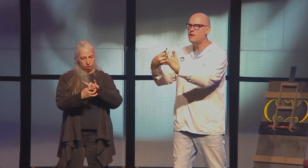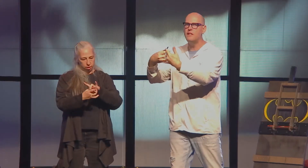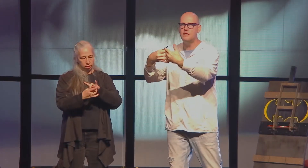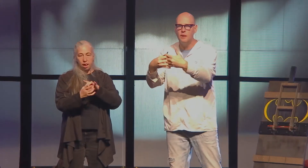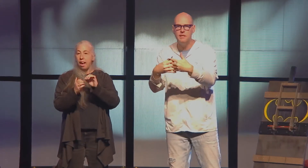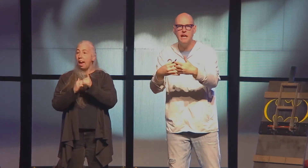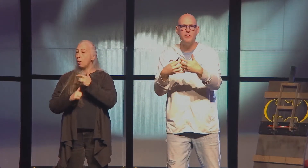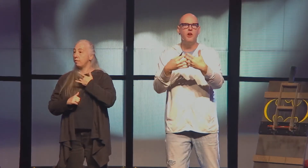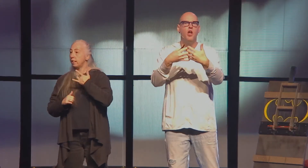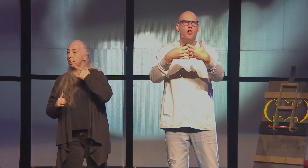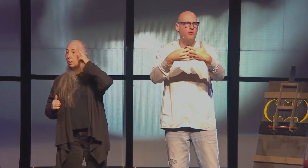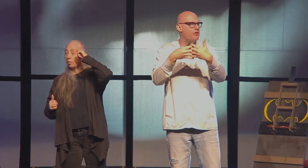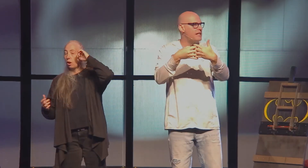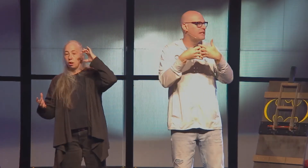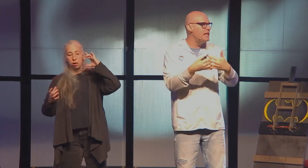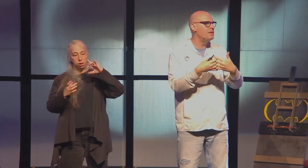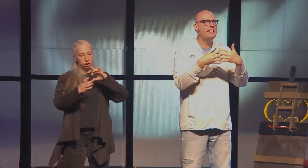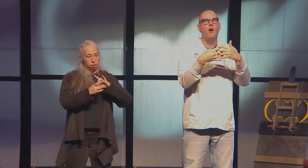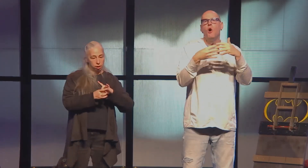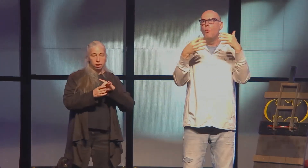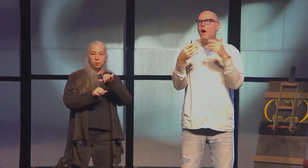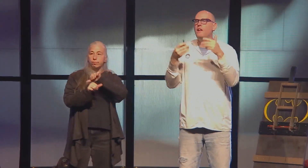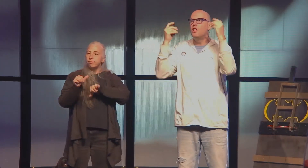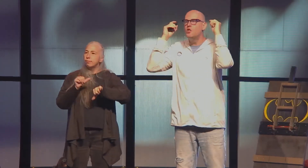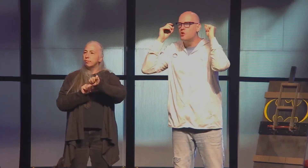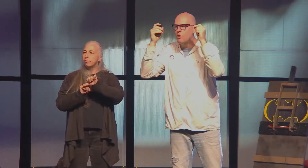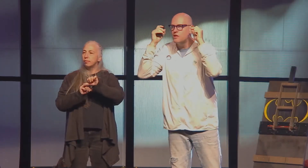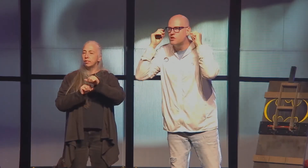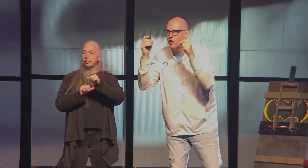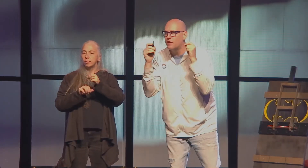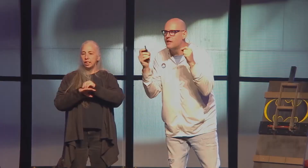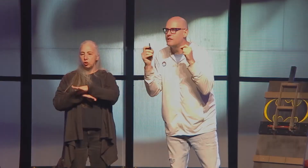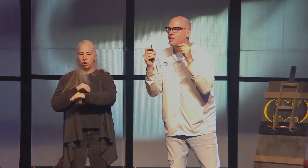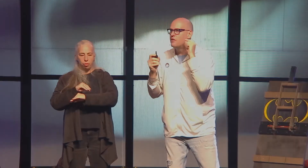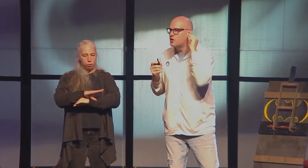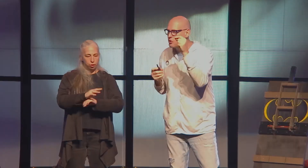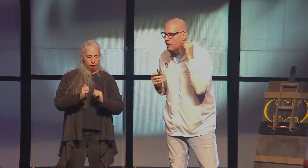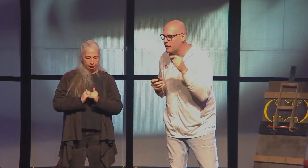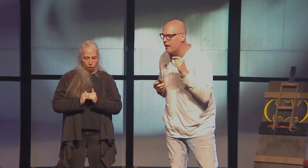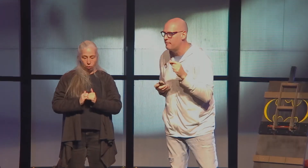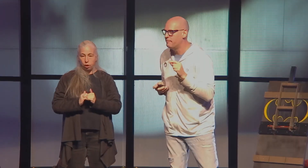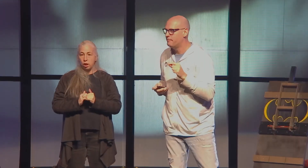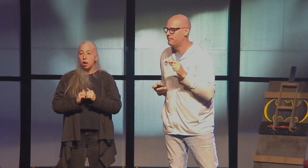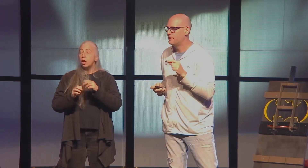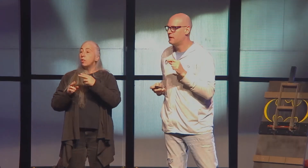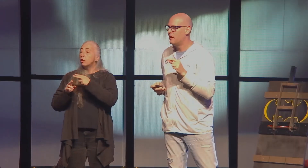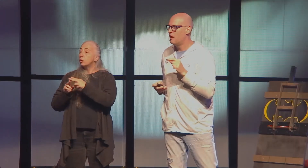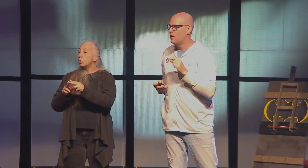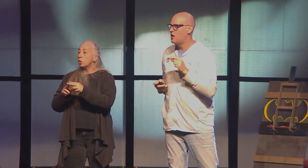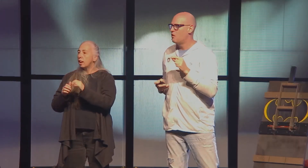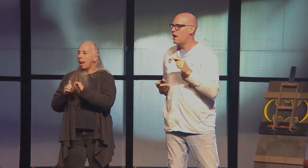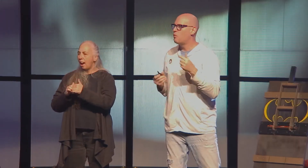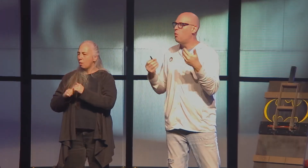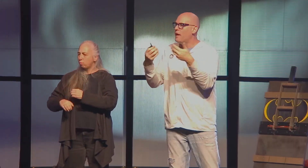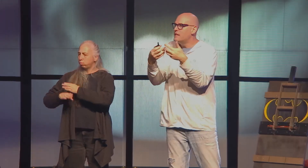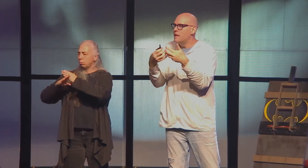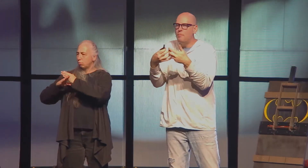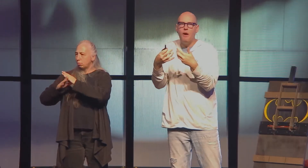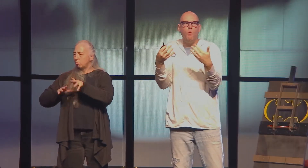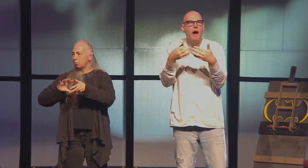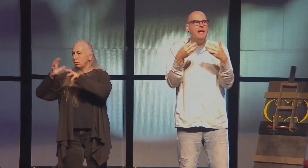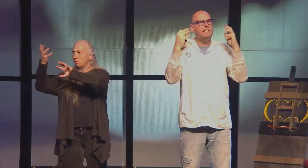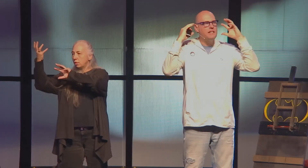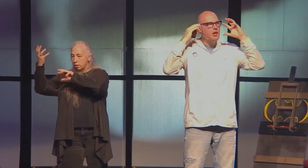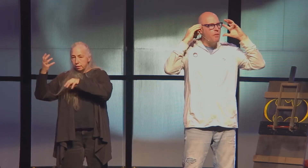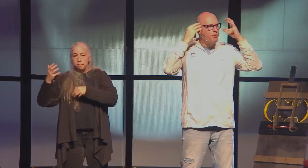thoughts and feelings come together through these schemas. Now, what short circuits the shortcut? Right? What is it